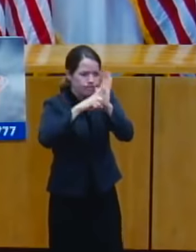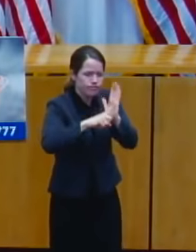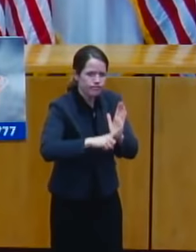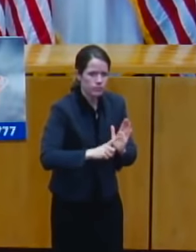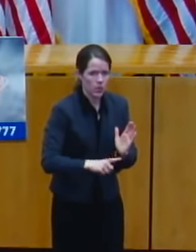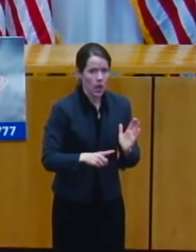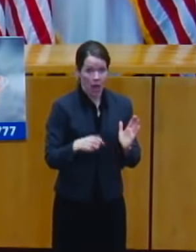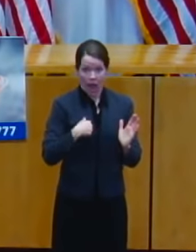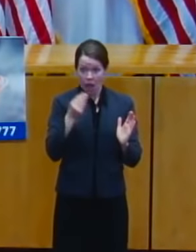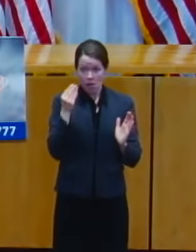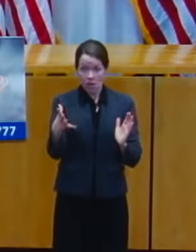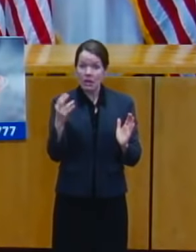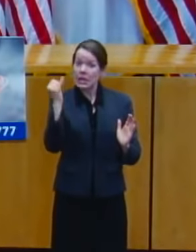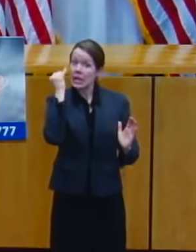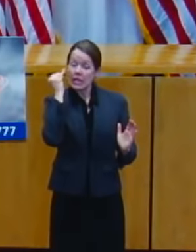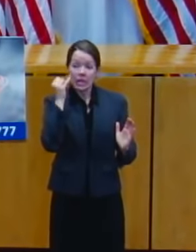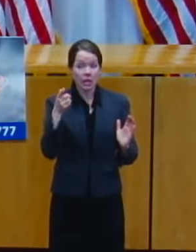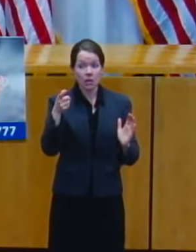He's in it.